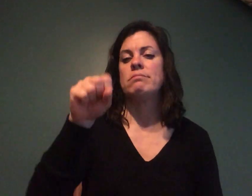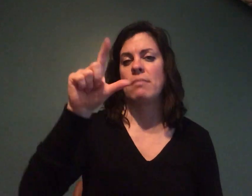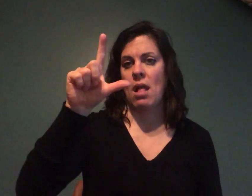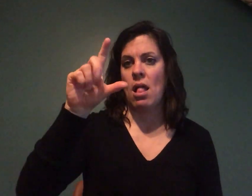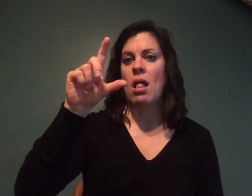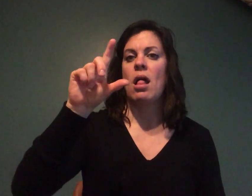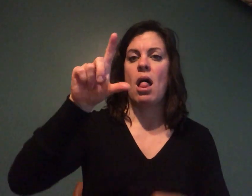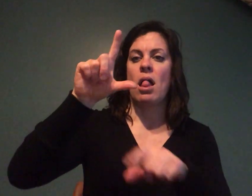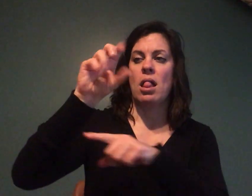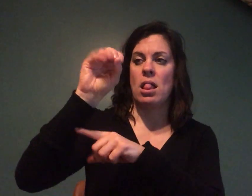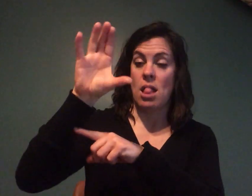Okay,